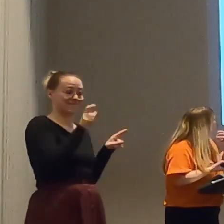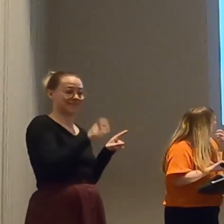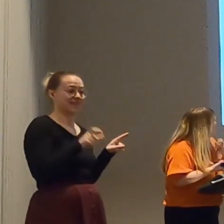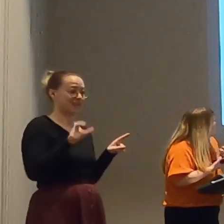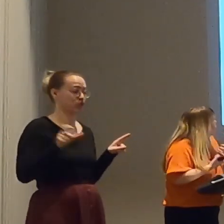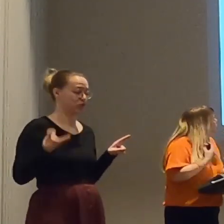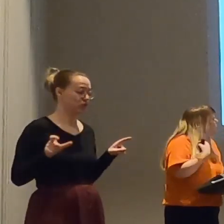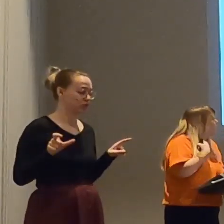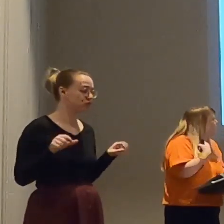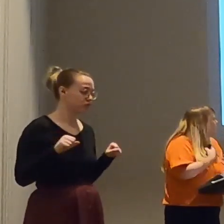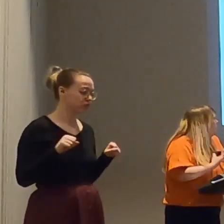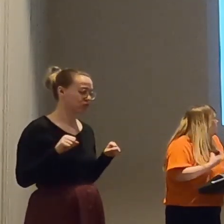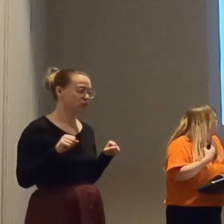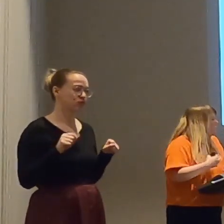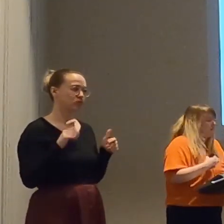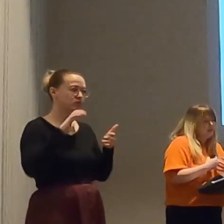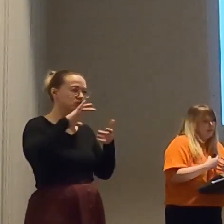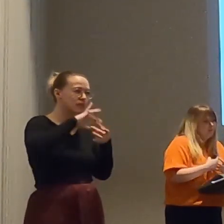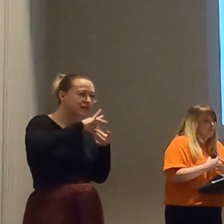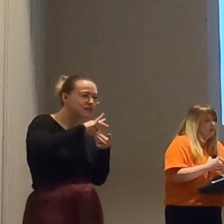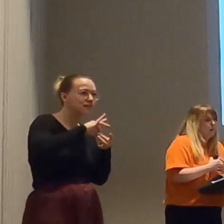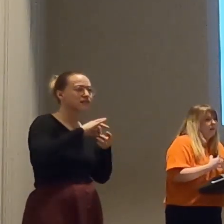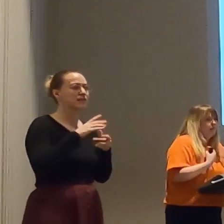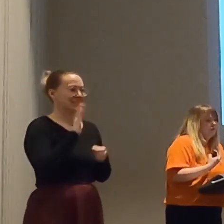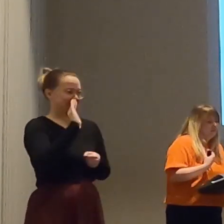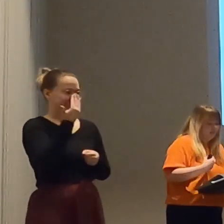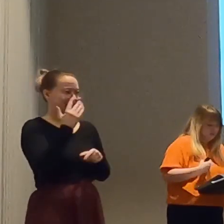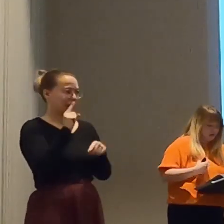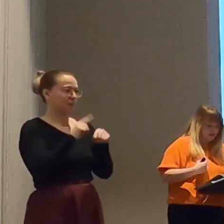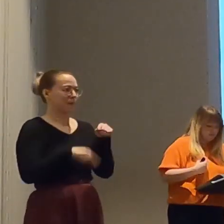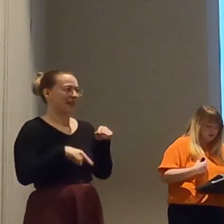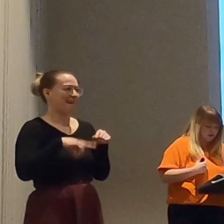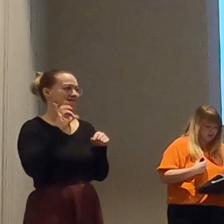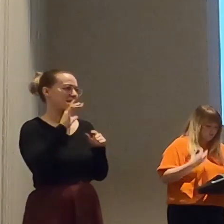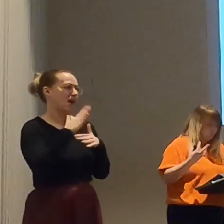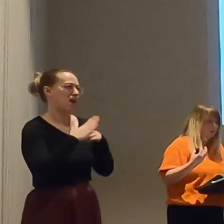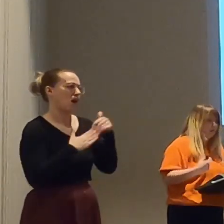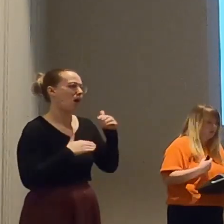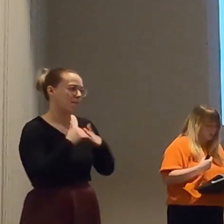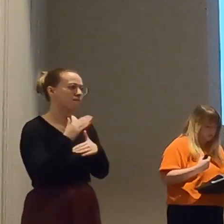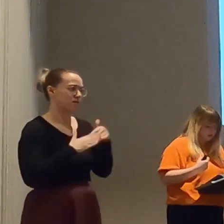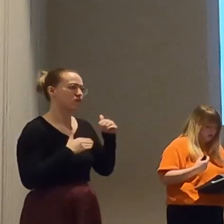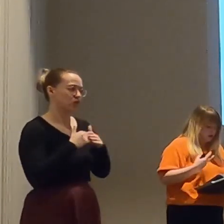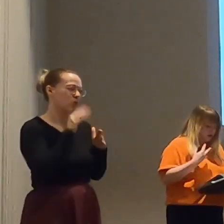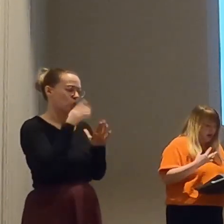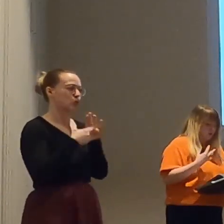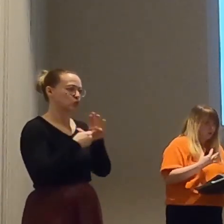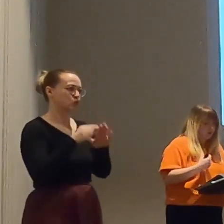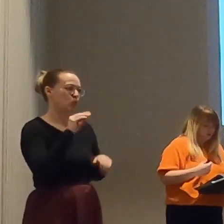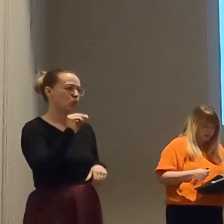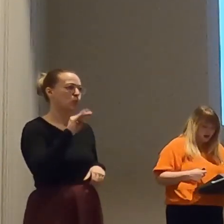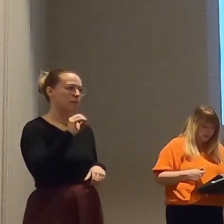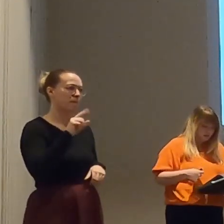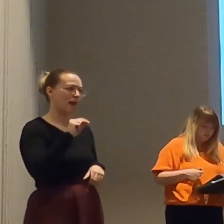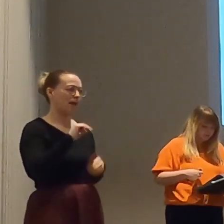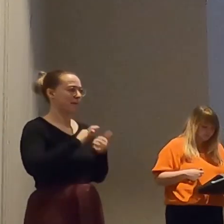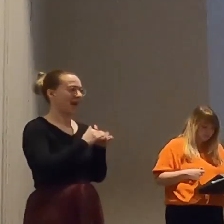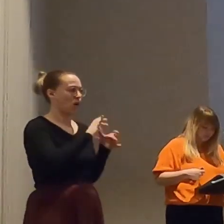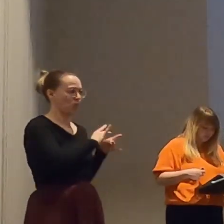are contorting and unable to find comfort in front of these monuments. And we'll see in a moment how those two